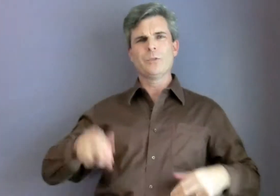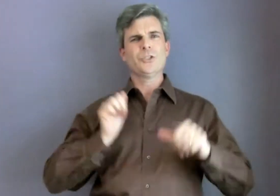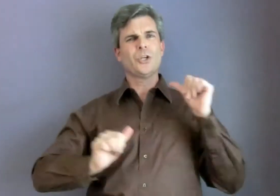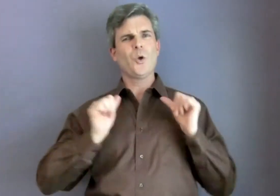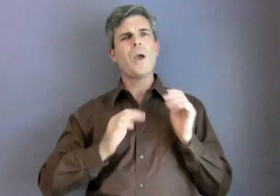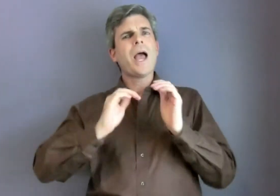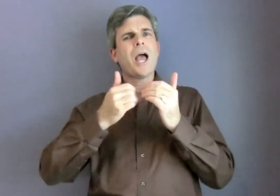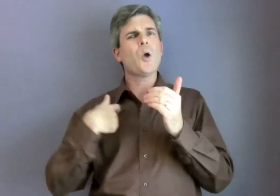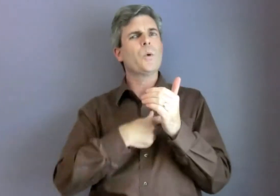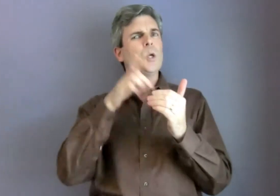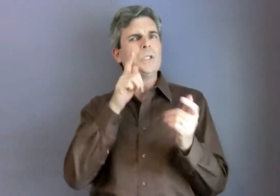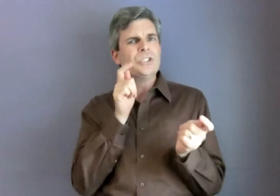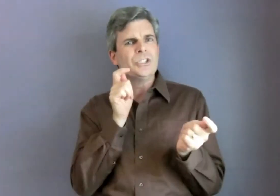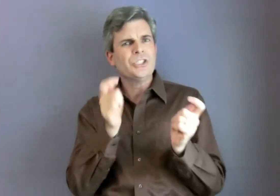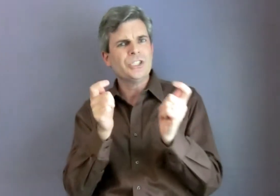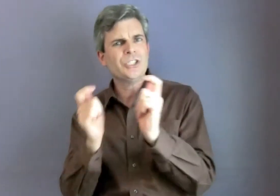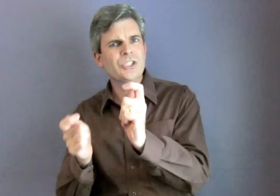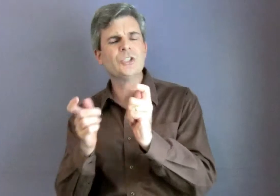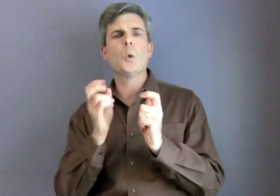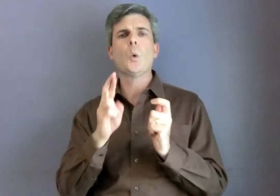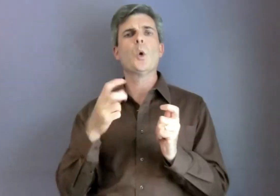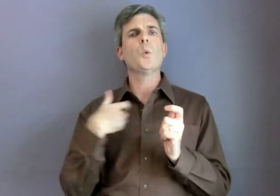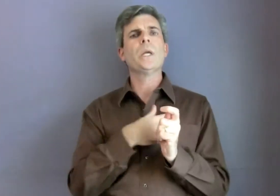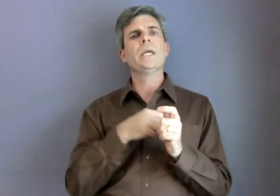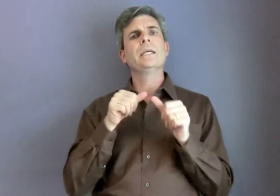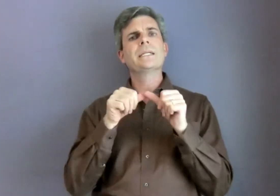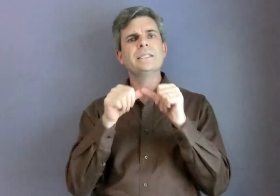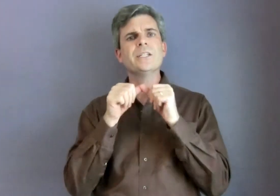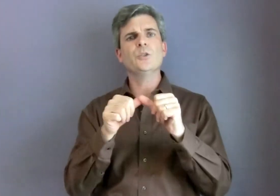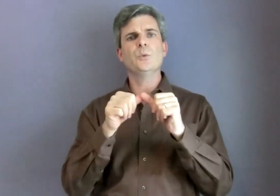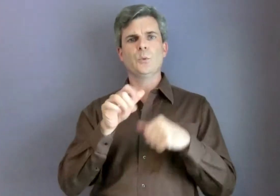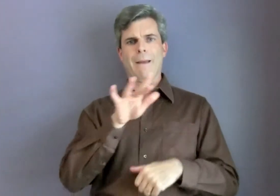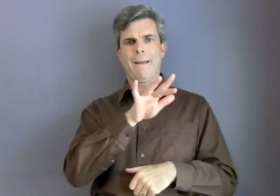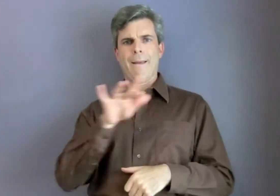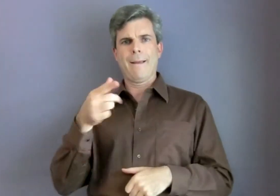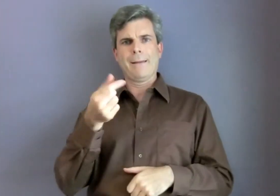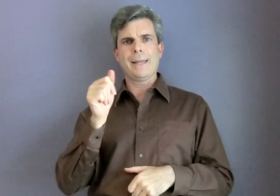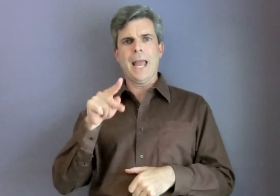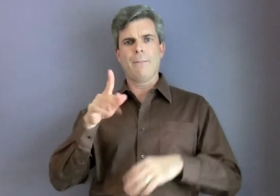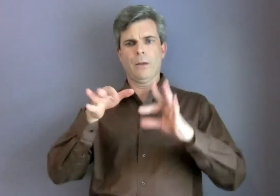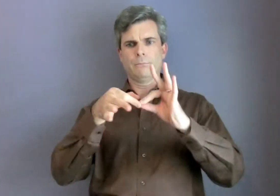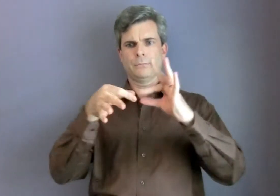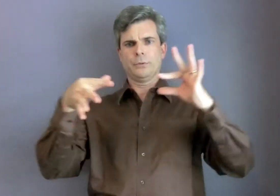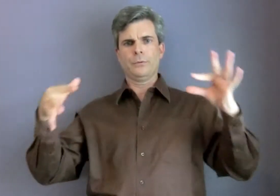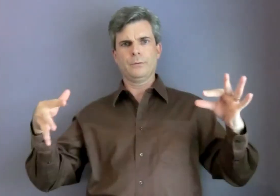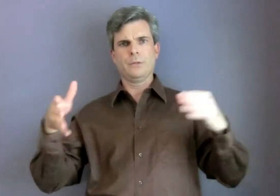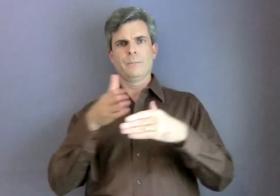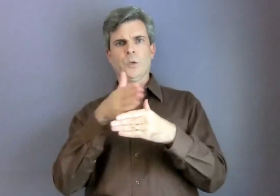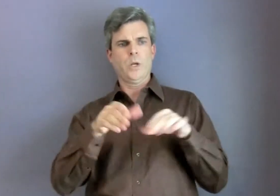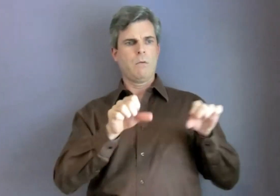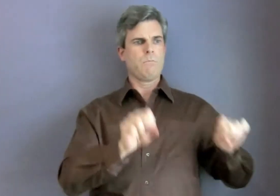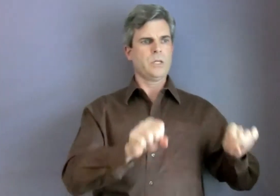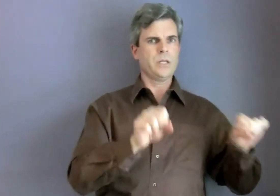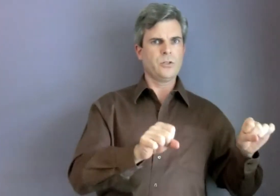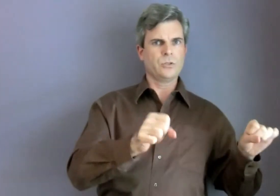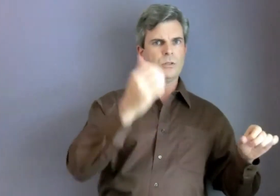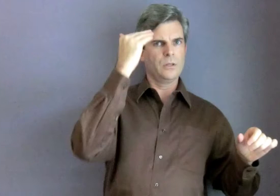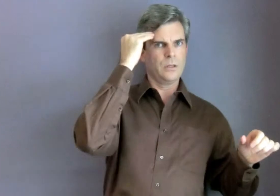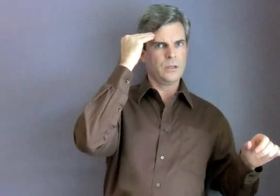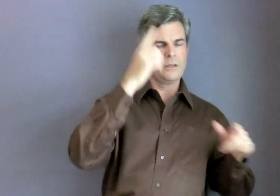going to continue to retreat? And that then might lead you to watch an episode one day of Cedars-Sinai Medical Center